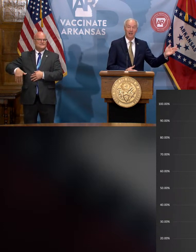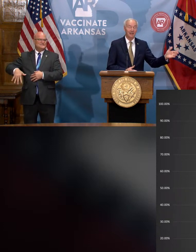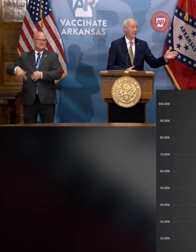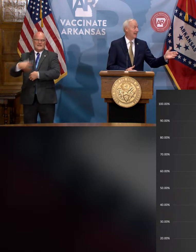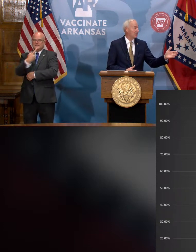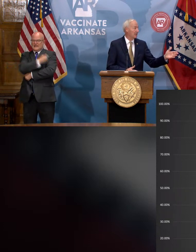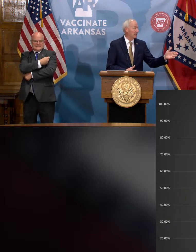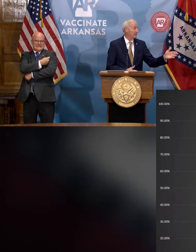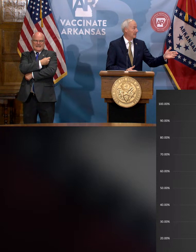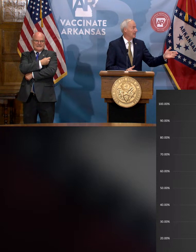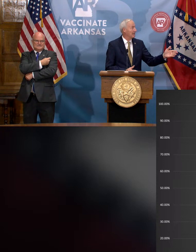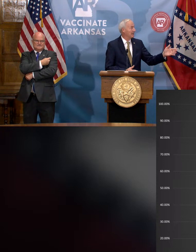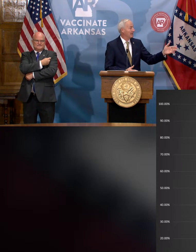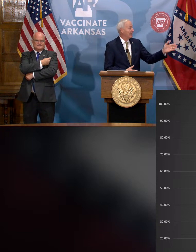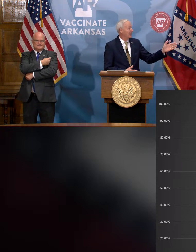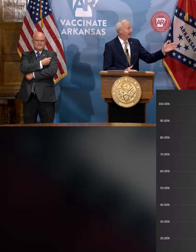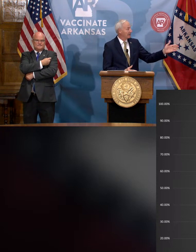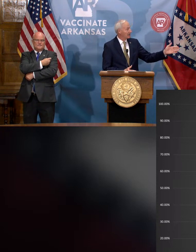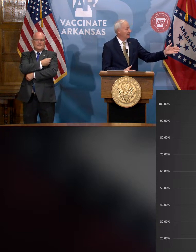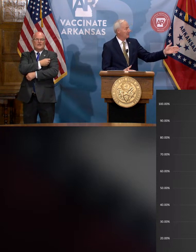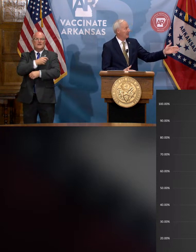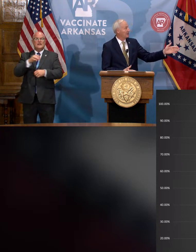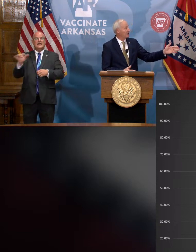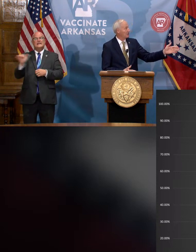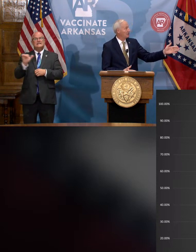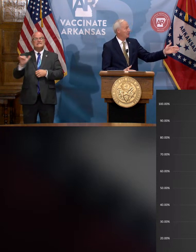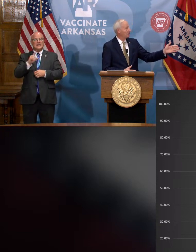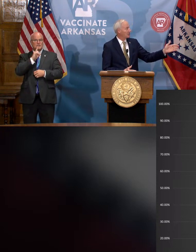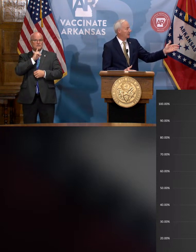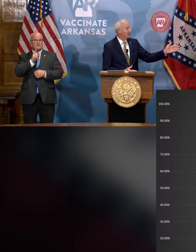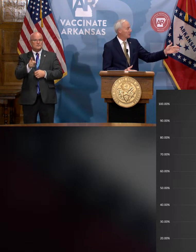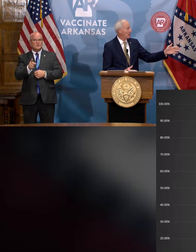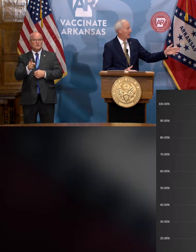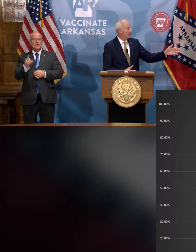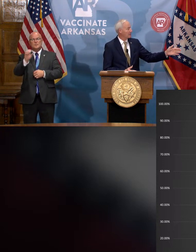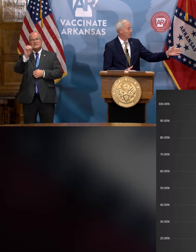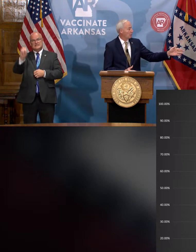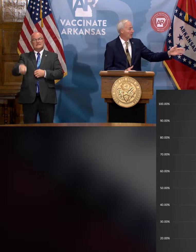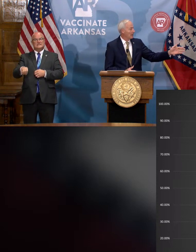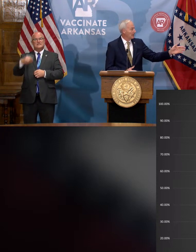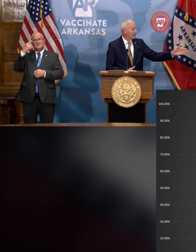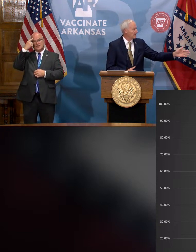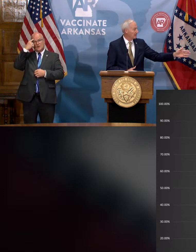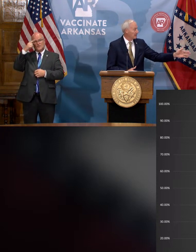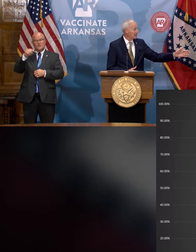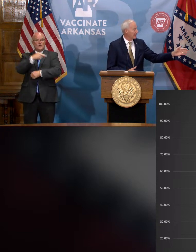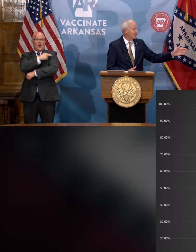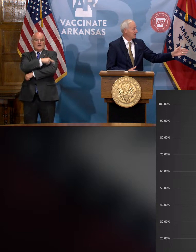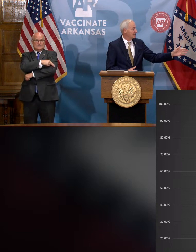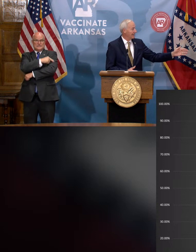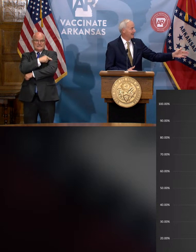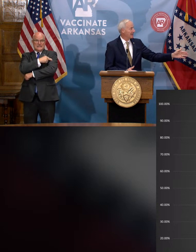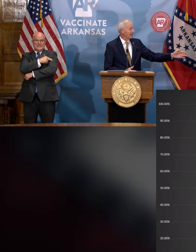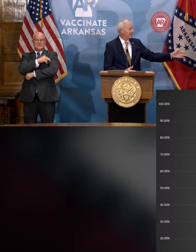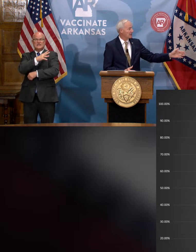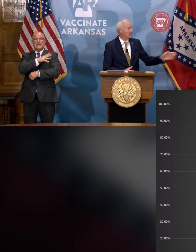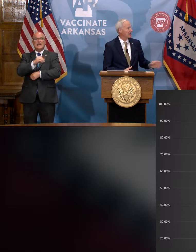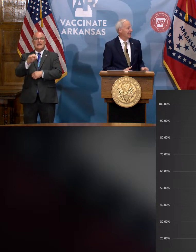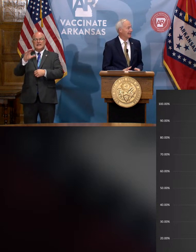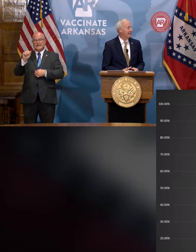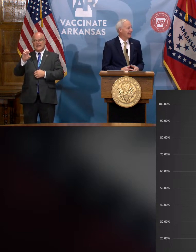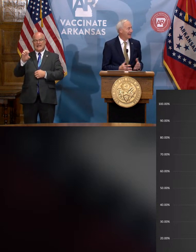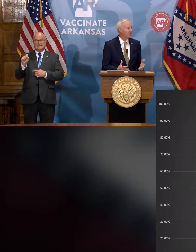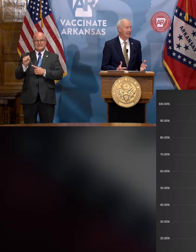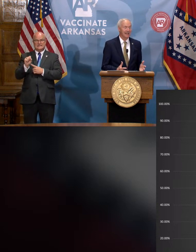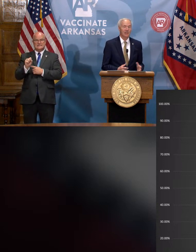those that are not vaccinated. And the same thing is true percentage-wise for hospitalizations and our